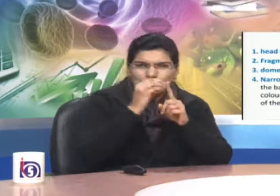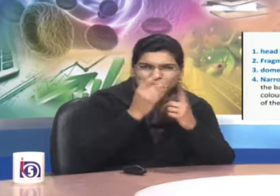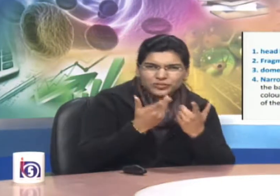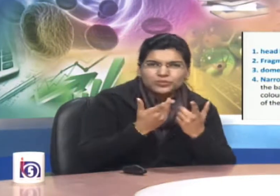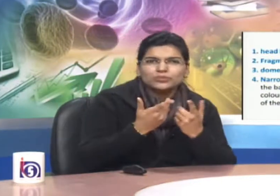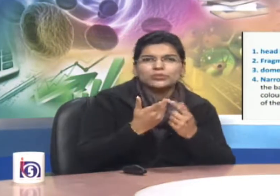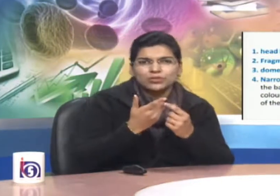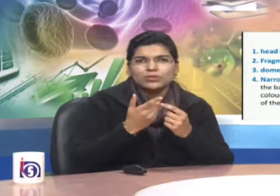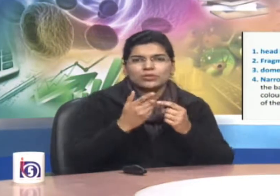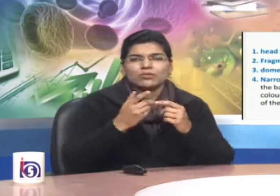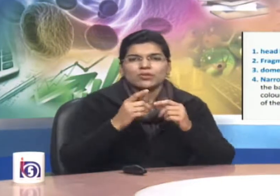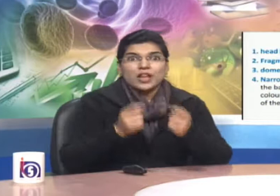class,